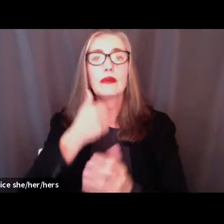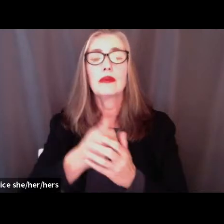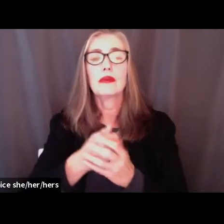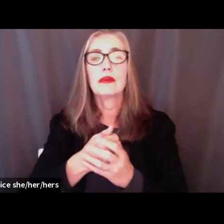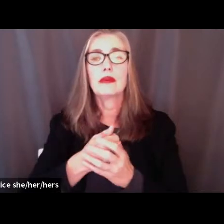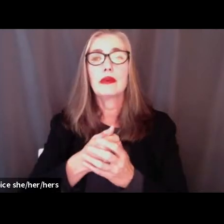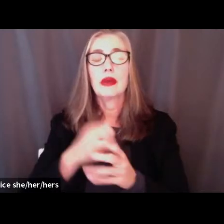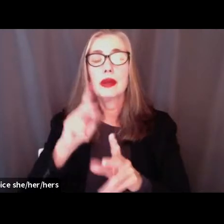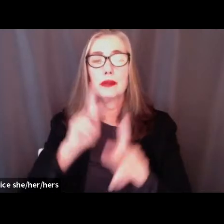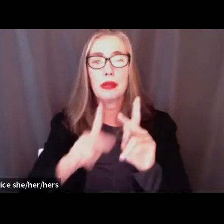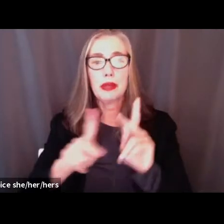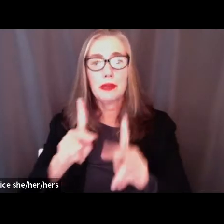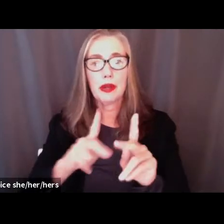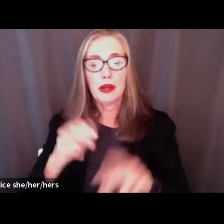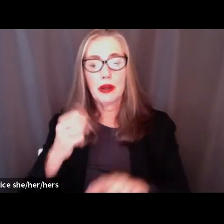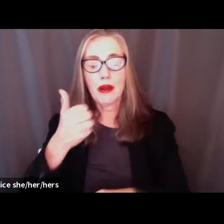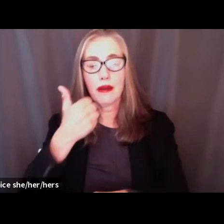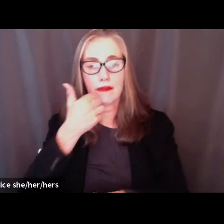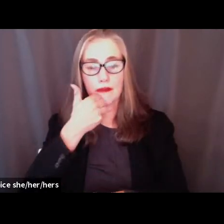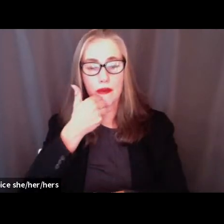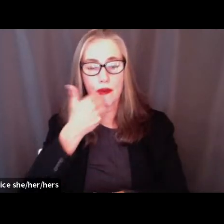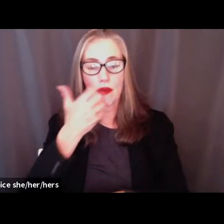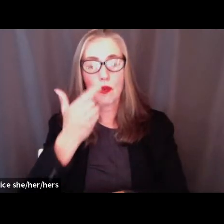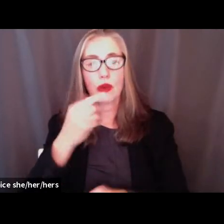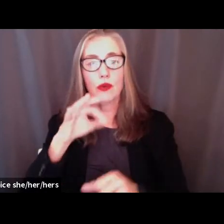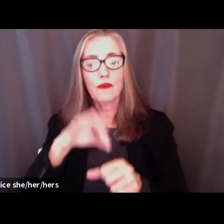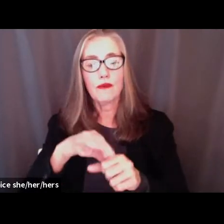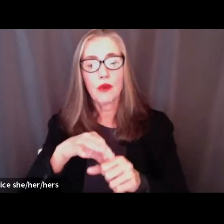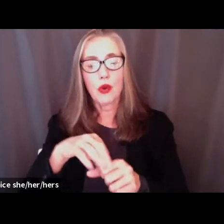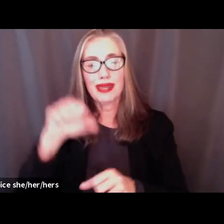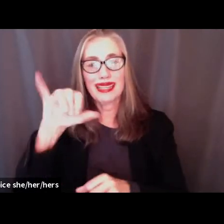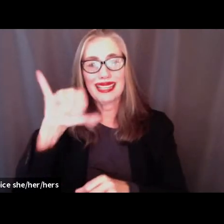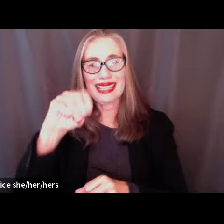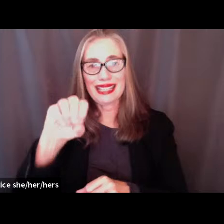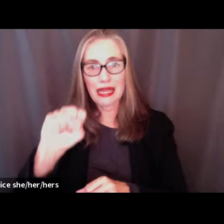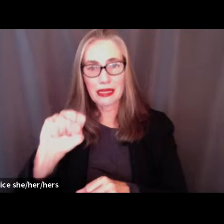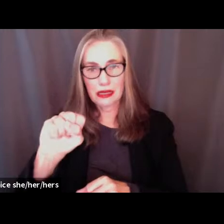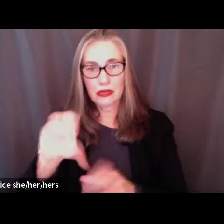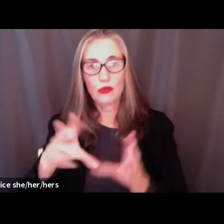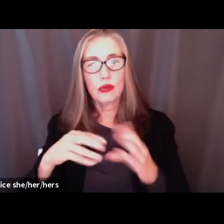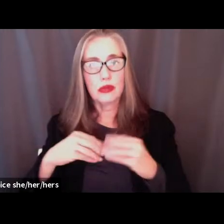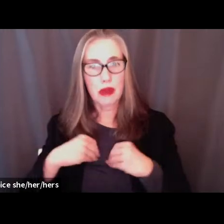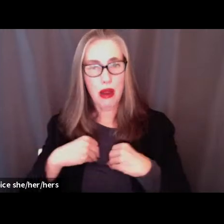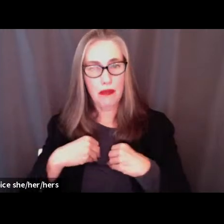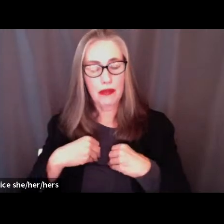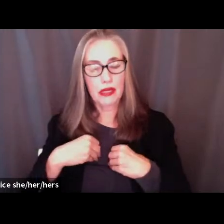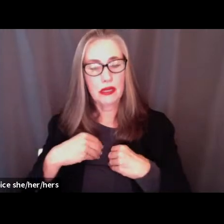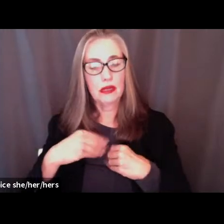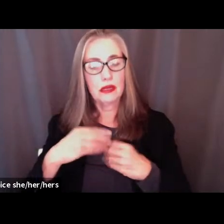vote yes on the motion to adopt the tentative convention agenda, please press *9.